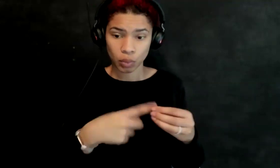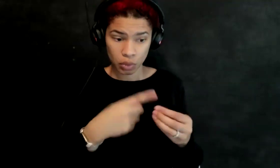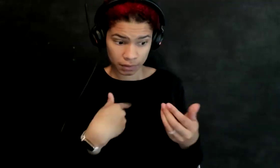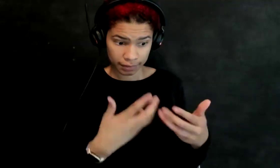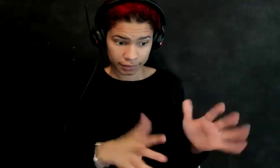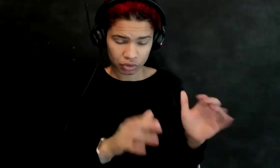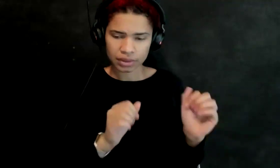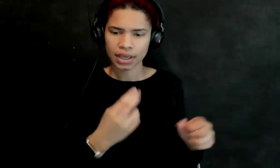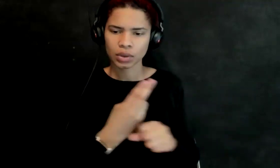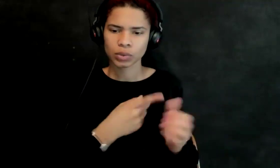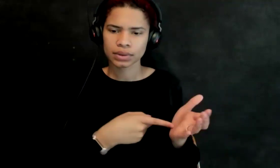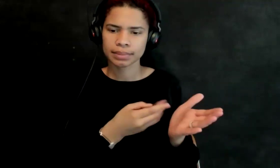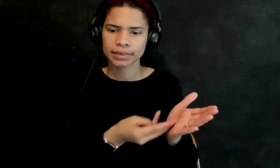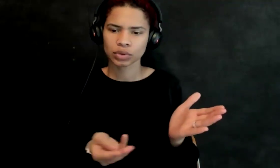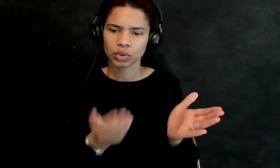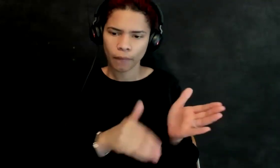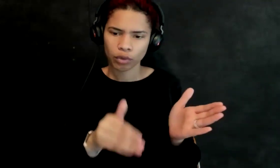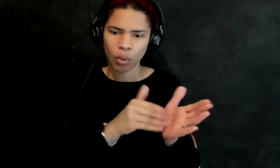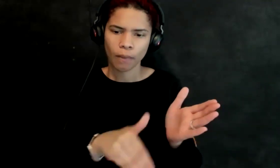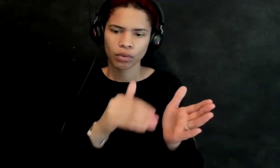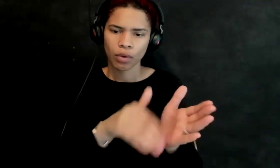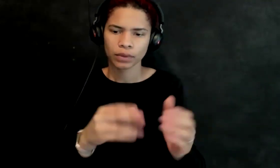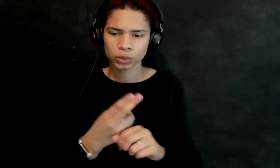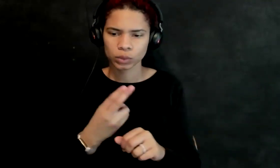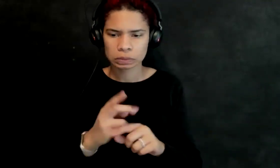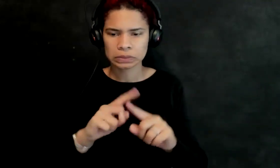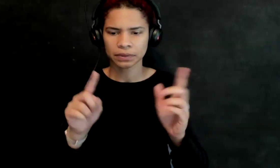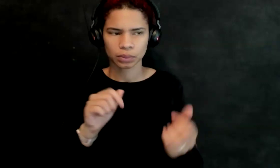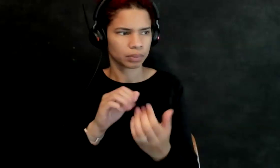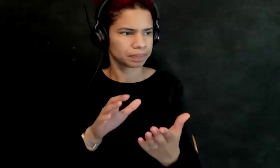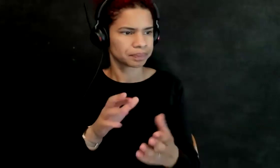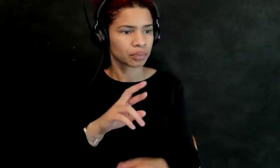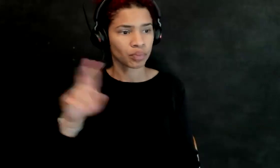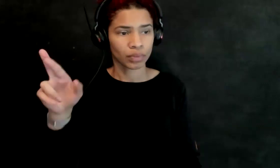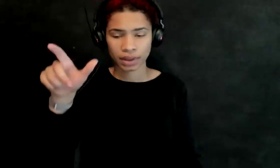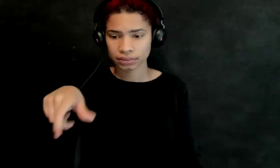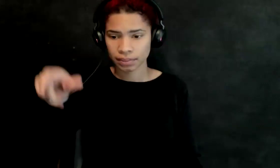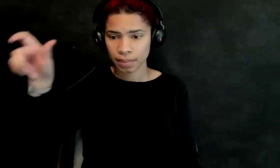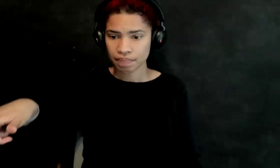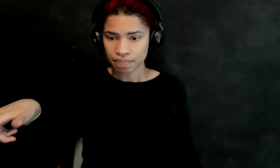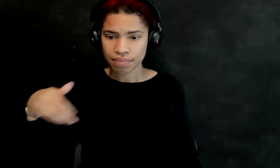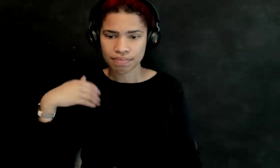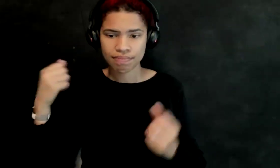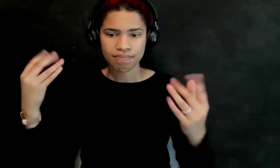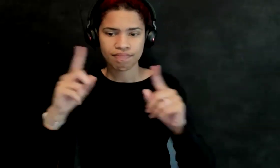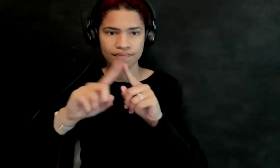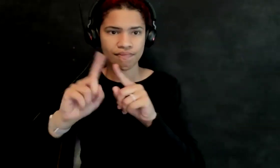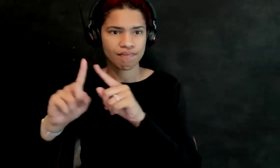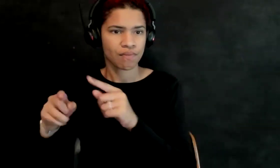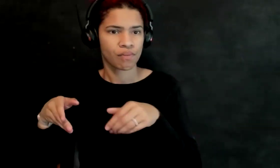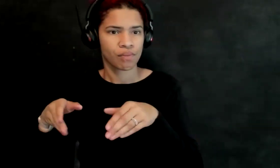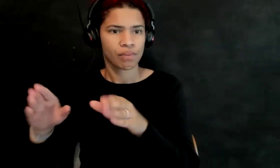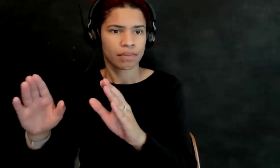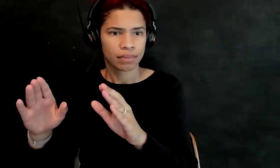materials that you can just keep using over and over in many different ways. So you'll see on the right, there's all these different ways that you can create based